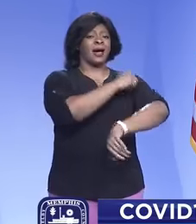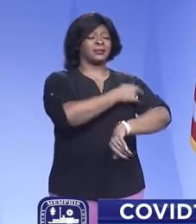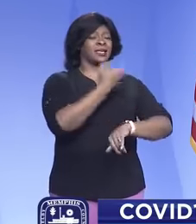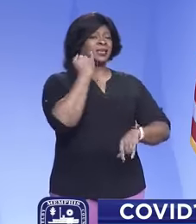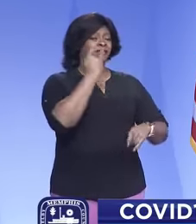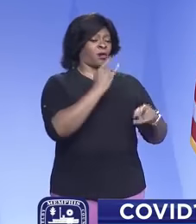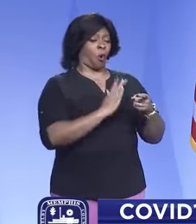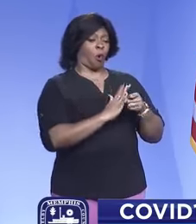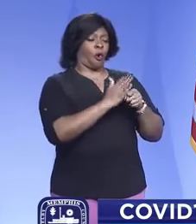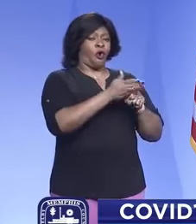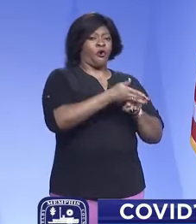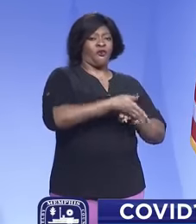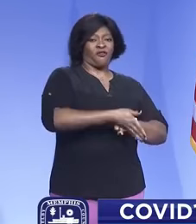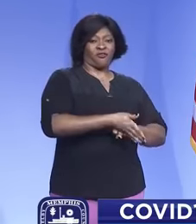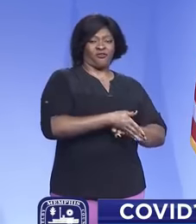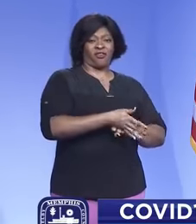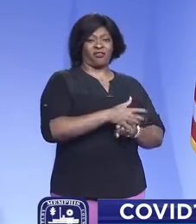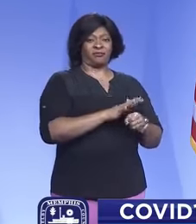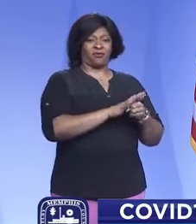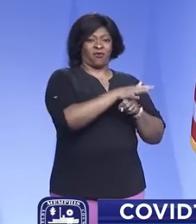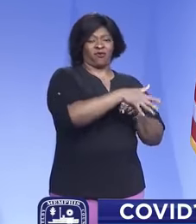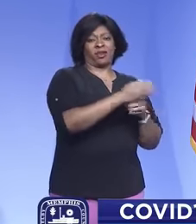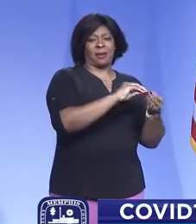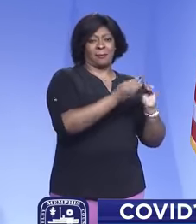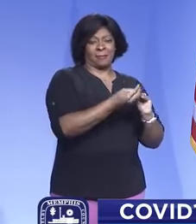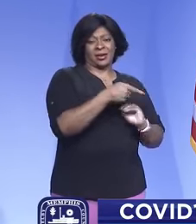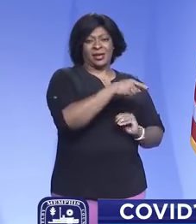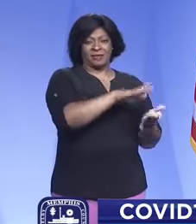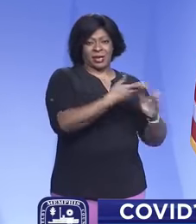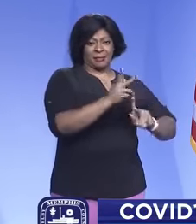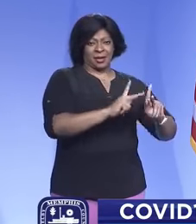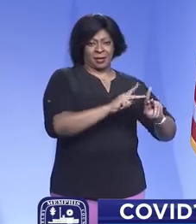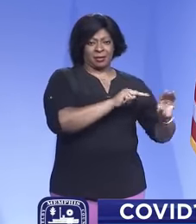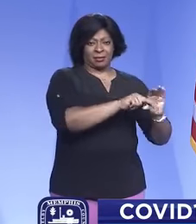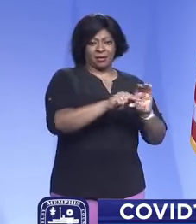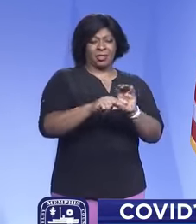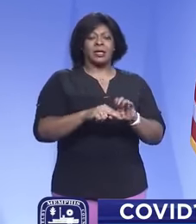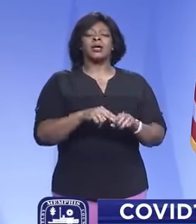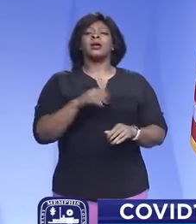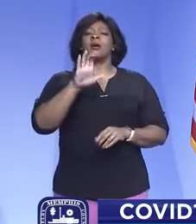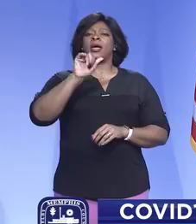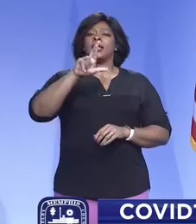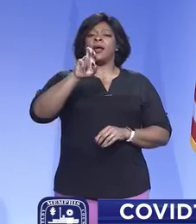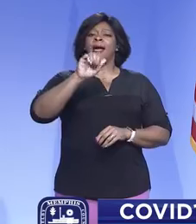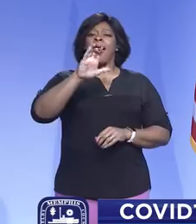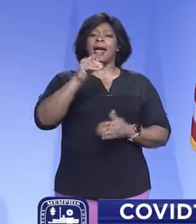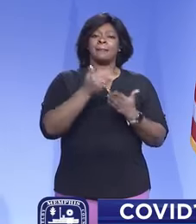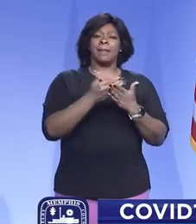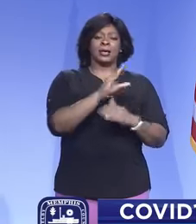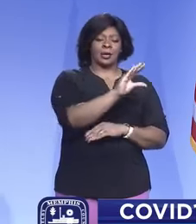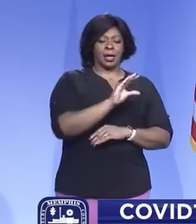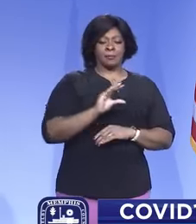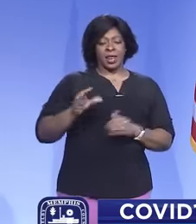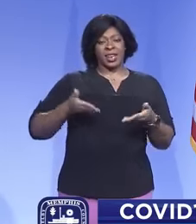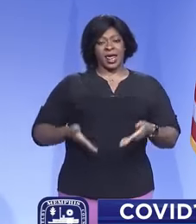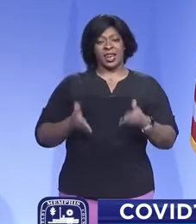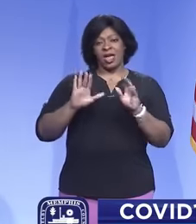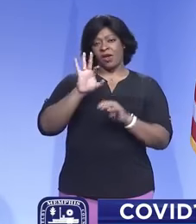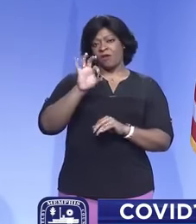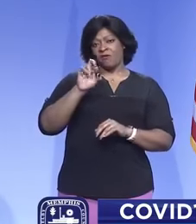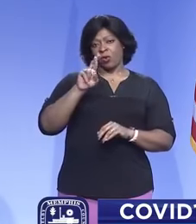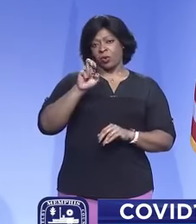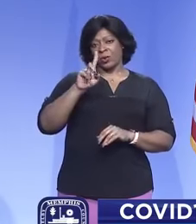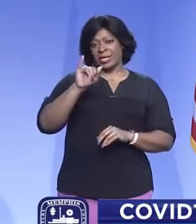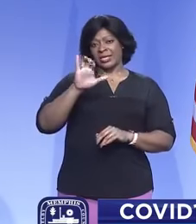was overflow. So there's a contract that was put in place using CARES Act money that allowed the Forensic